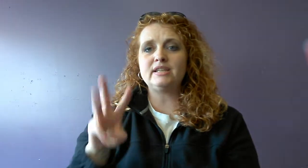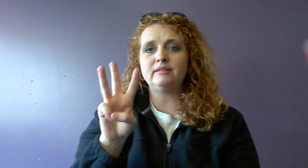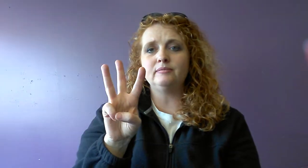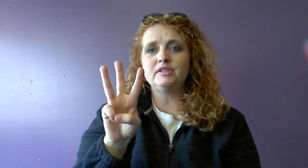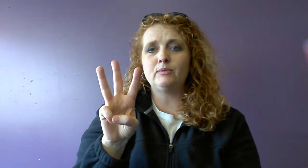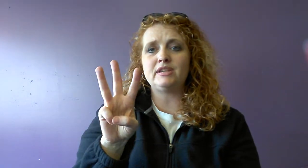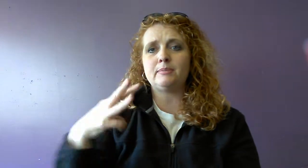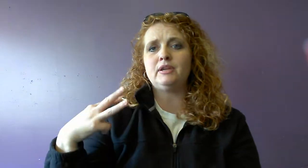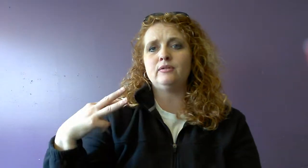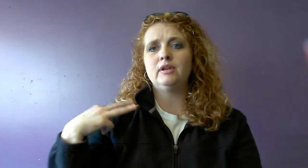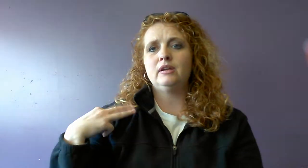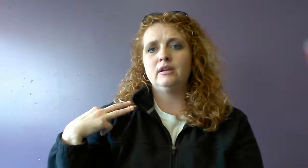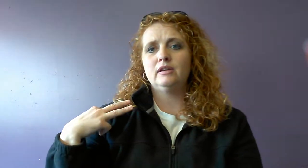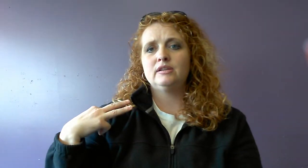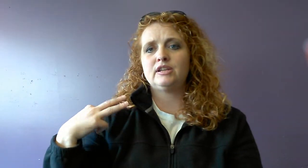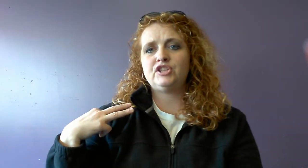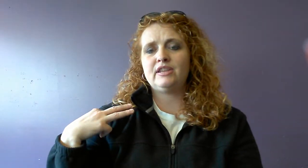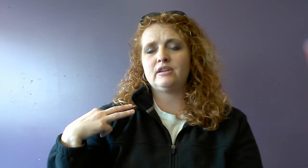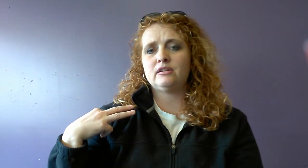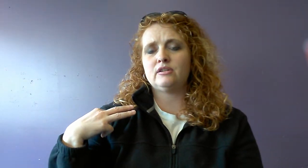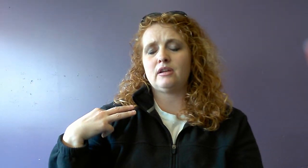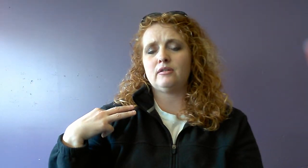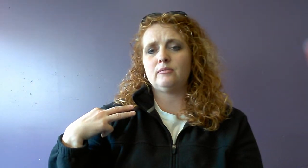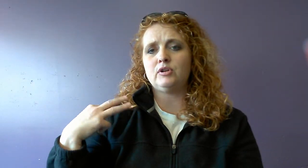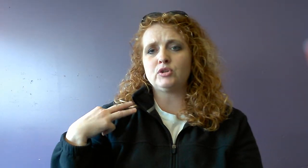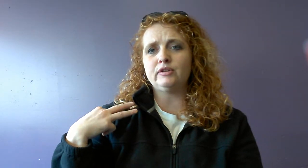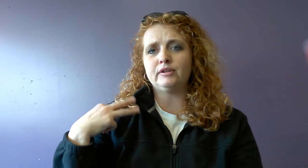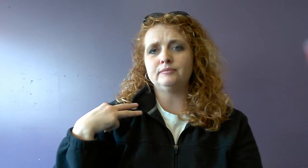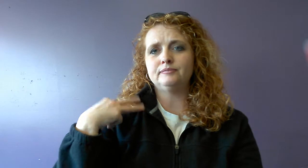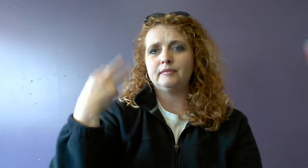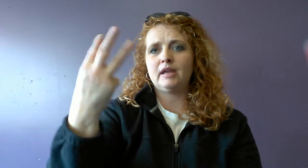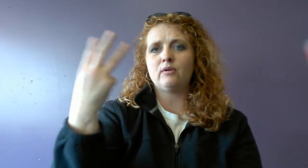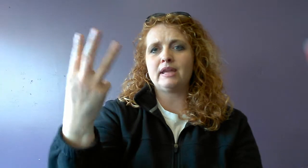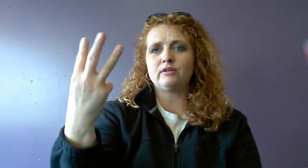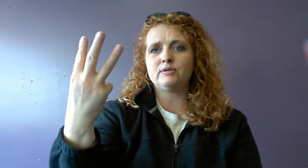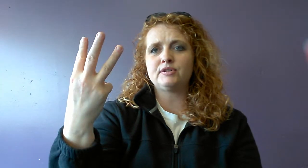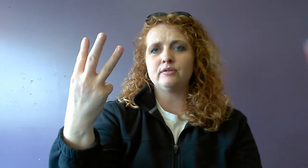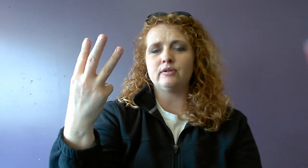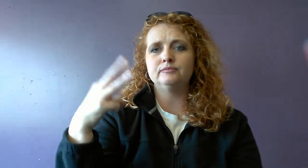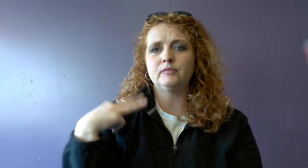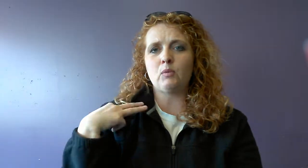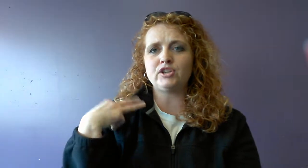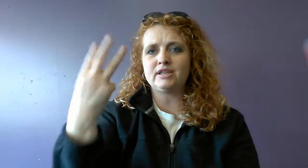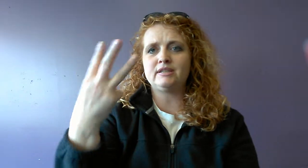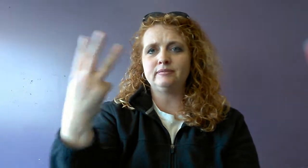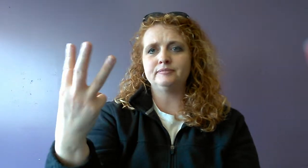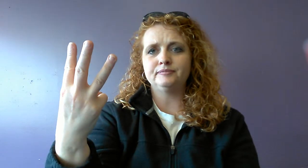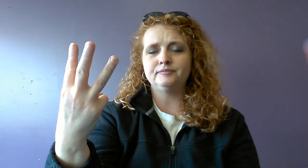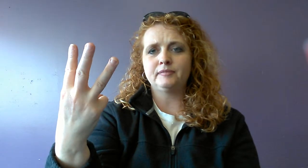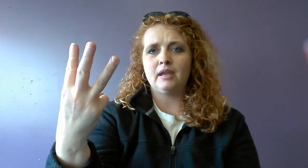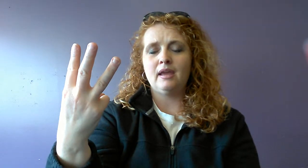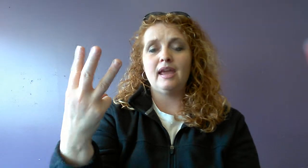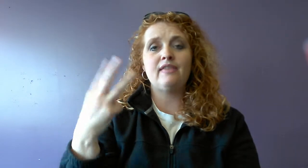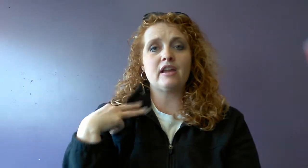Washington, with a W, touching the your shoulder and going out to a circle. Washington. And that can be